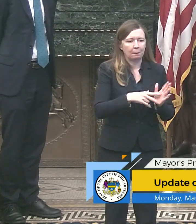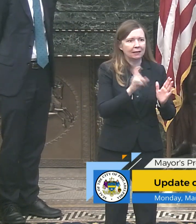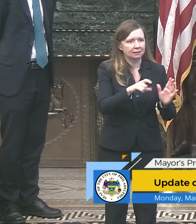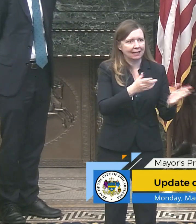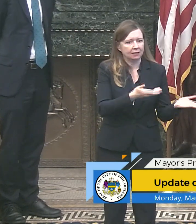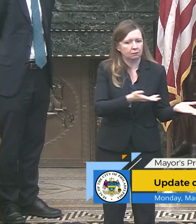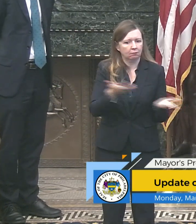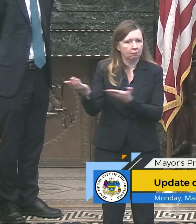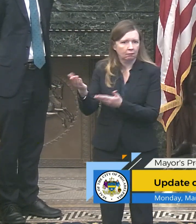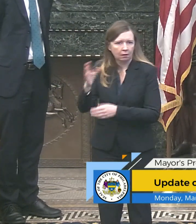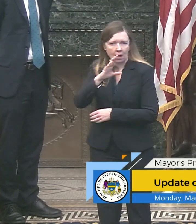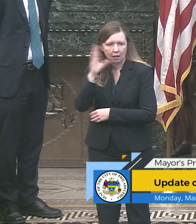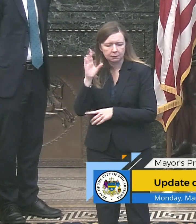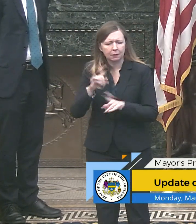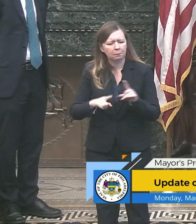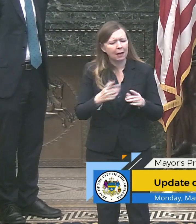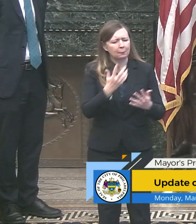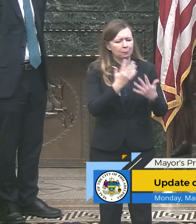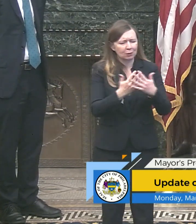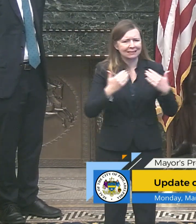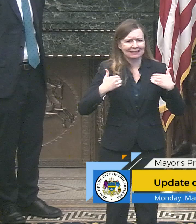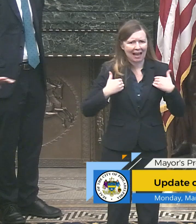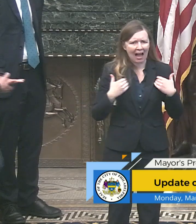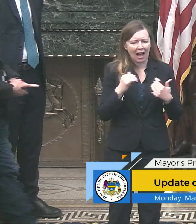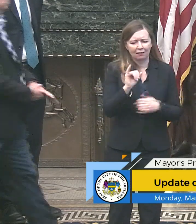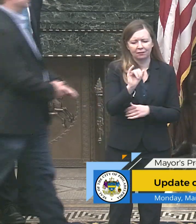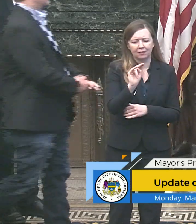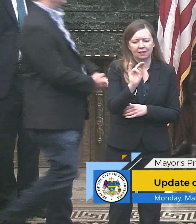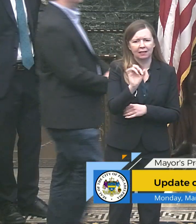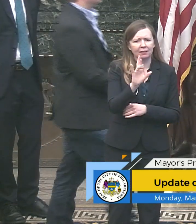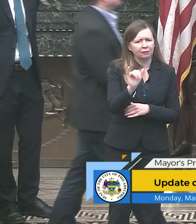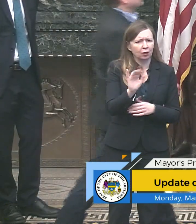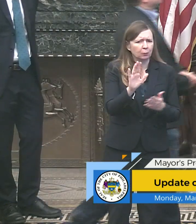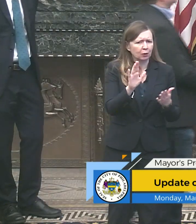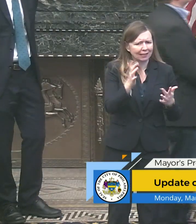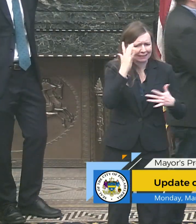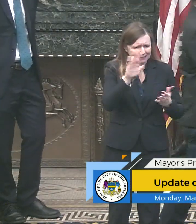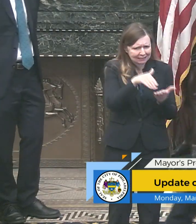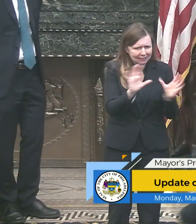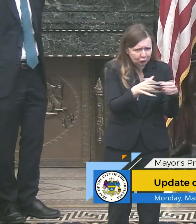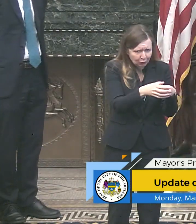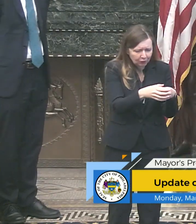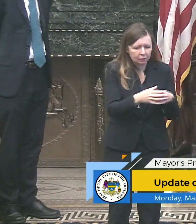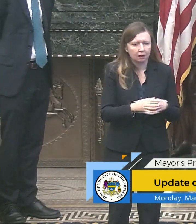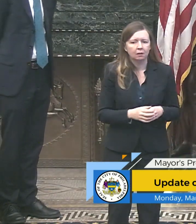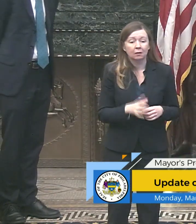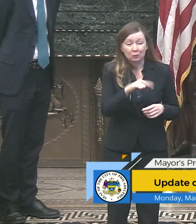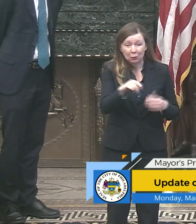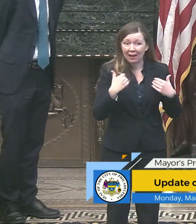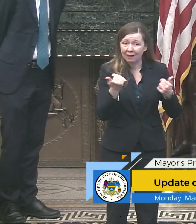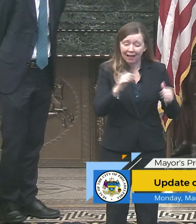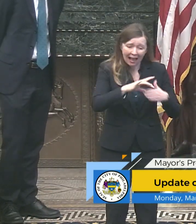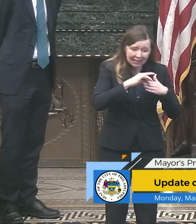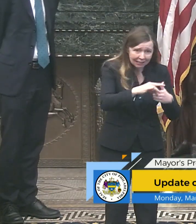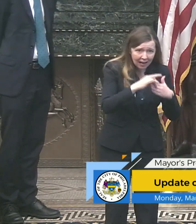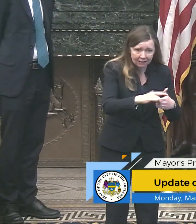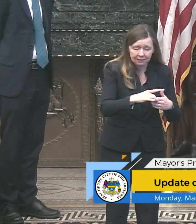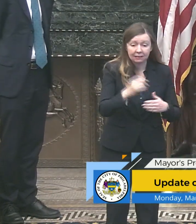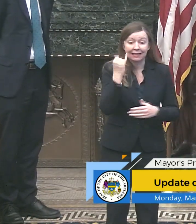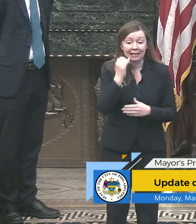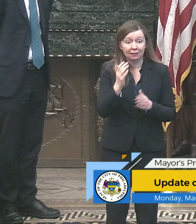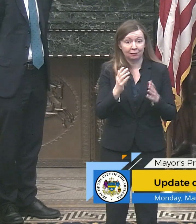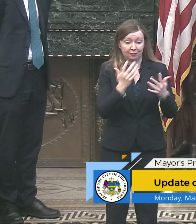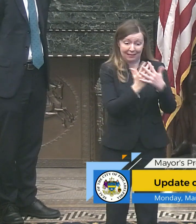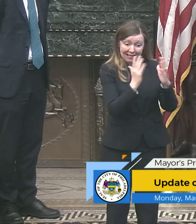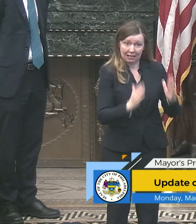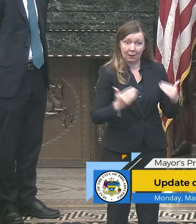have infirmaries. Have they been given any special guidance on what to do with inmates that test positive